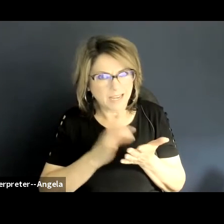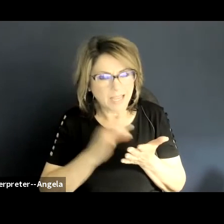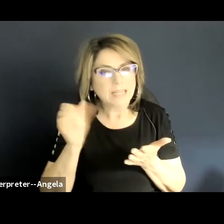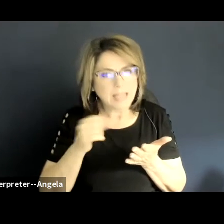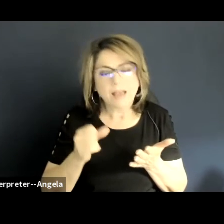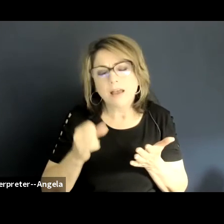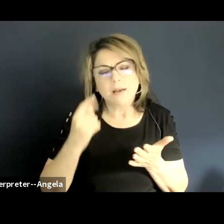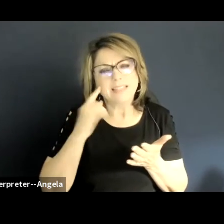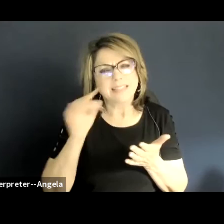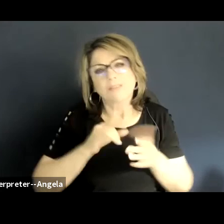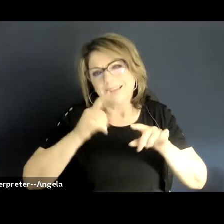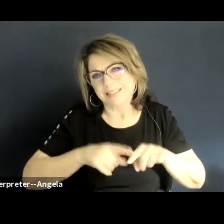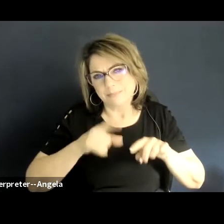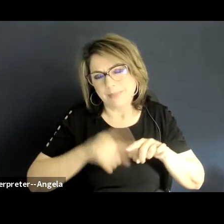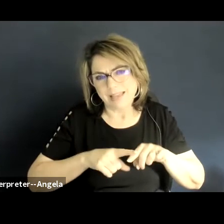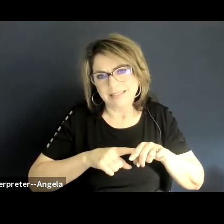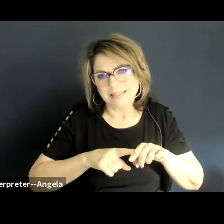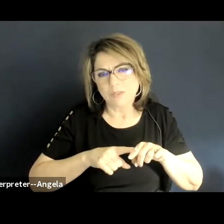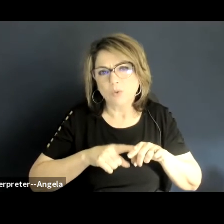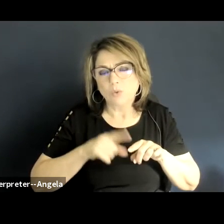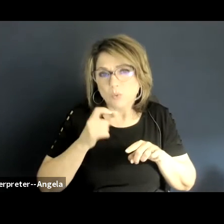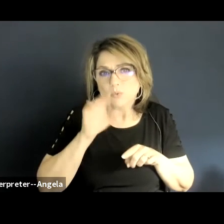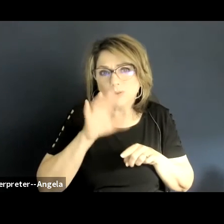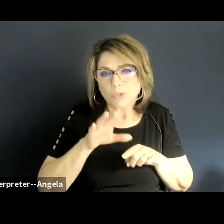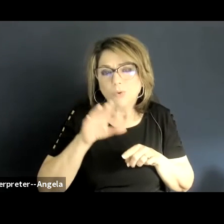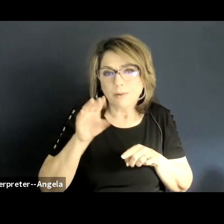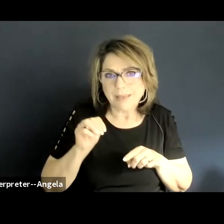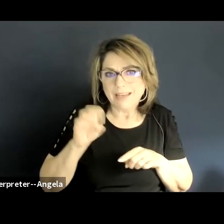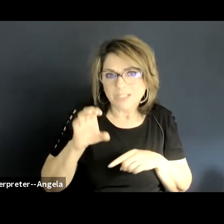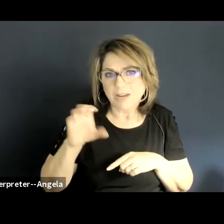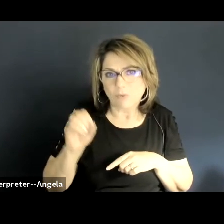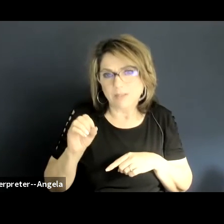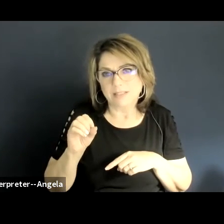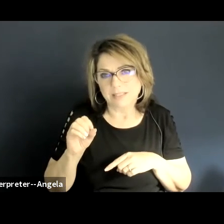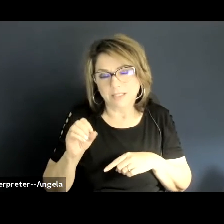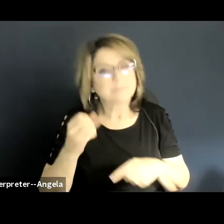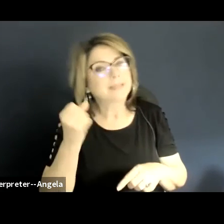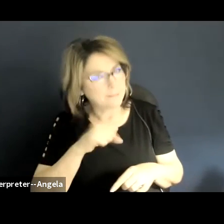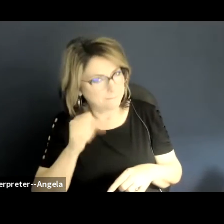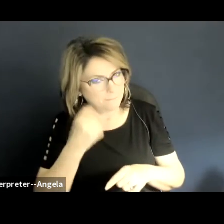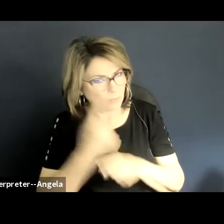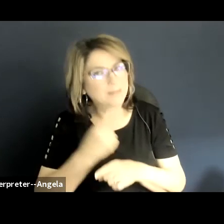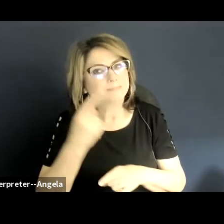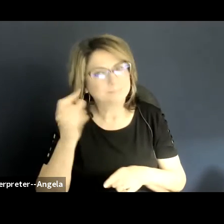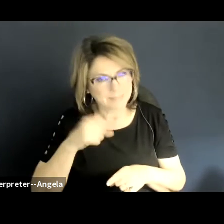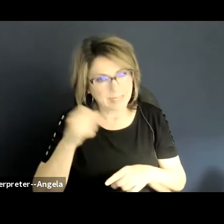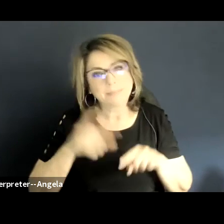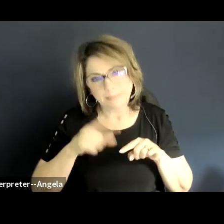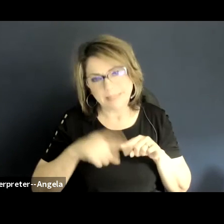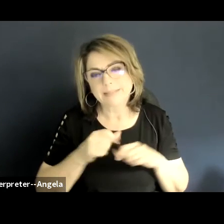depends on who your managed care organization is. Is that right, Jeff? It absolutely